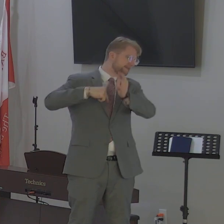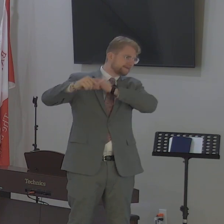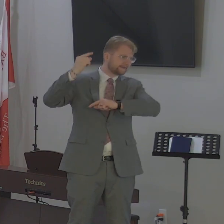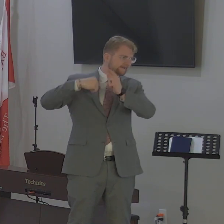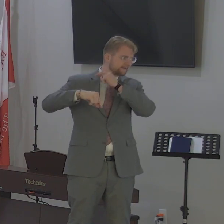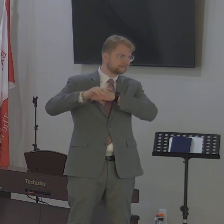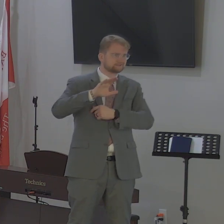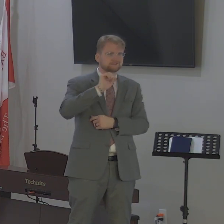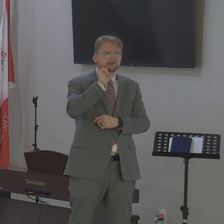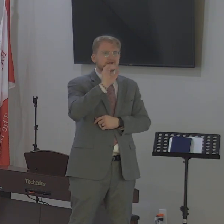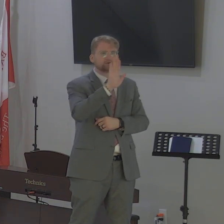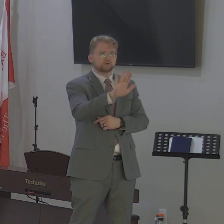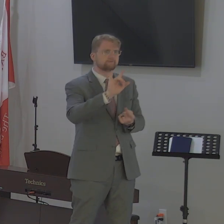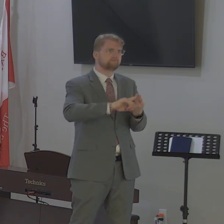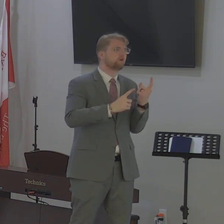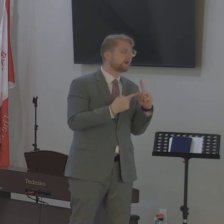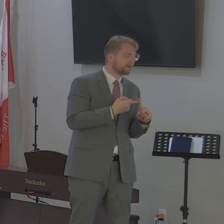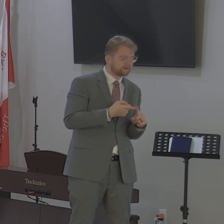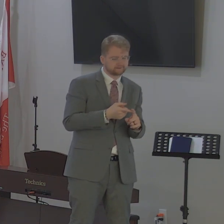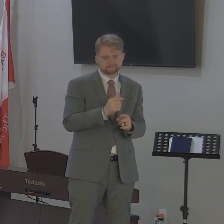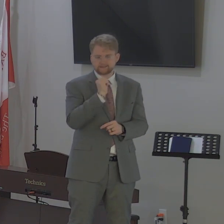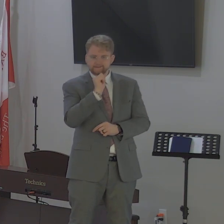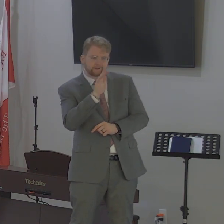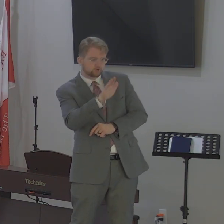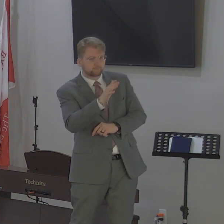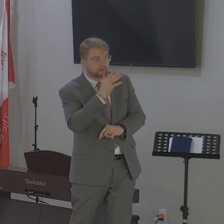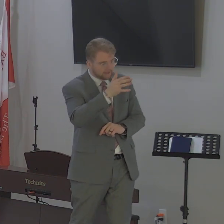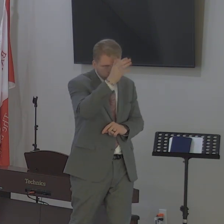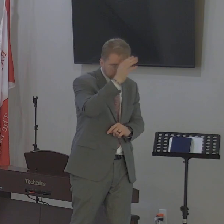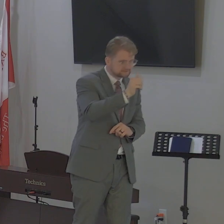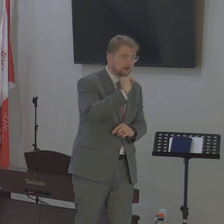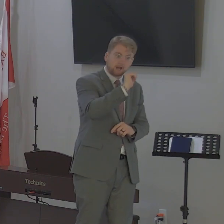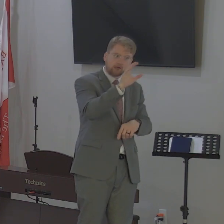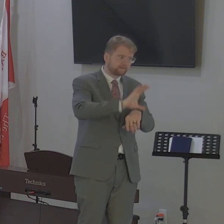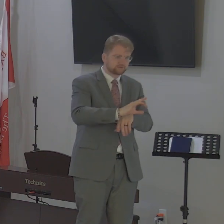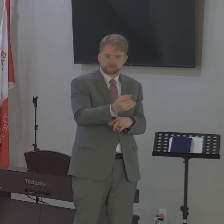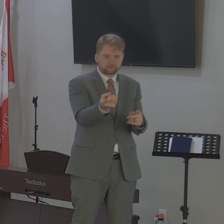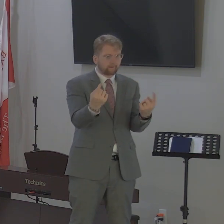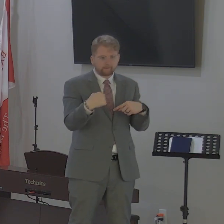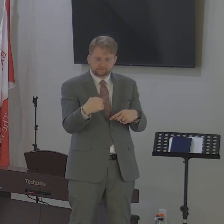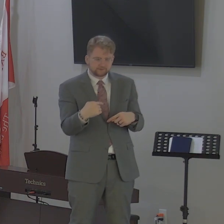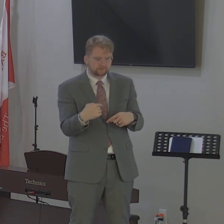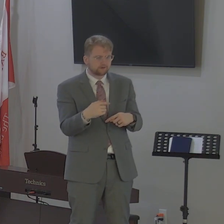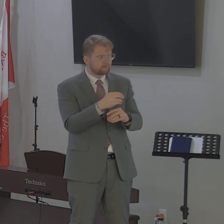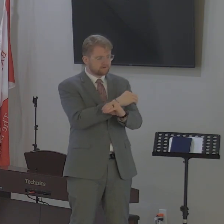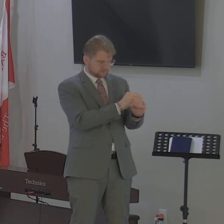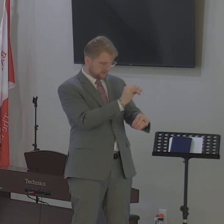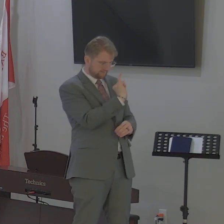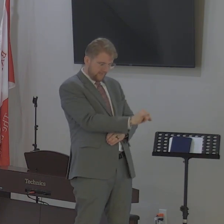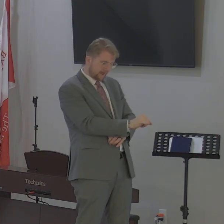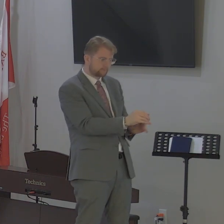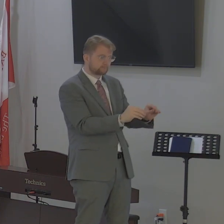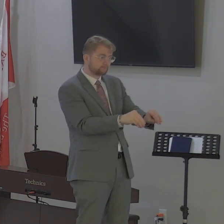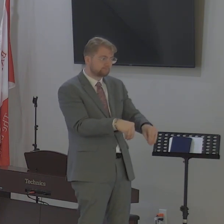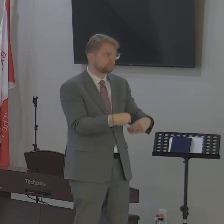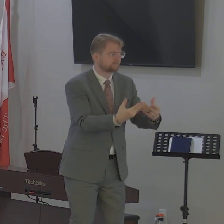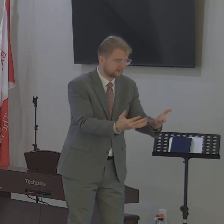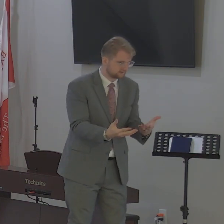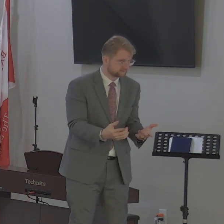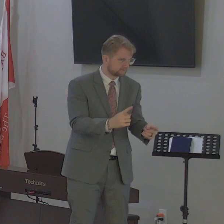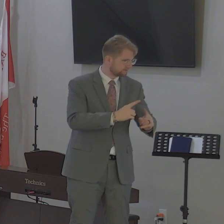not your parents, it's not the church that you attend. None of those things provide you salvation. You with me? None of